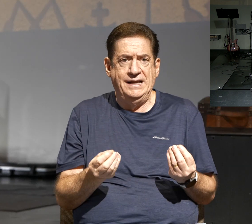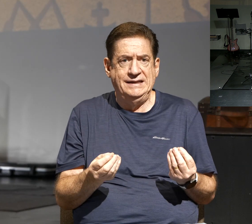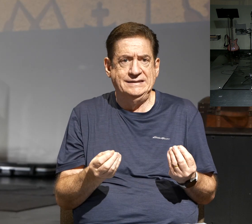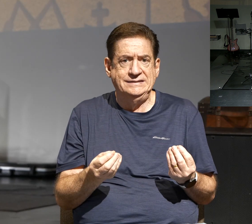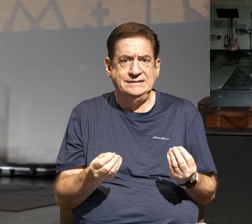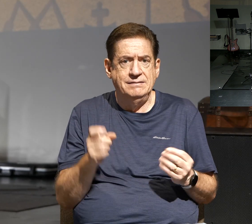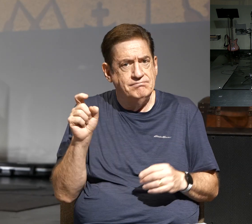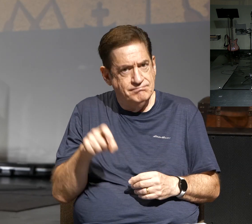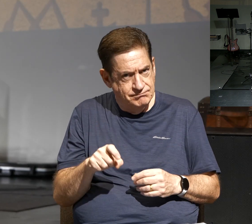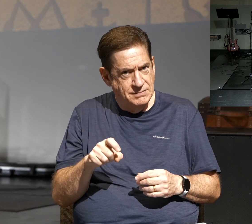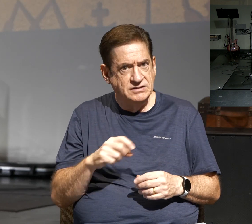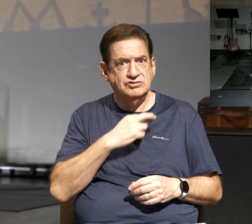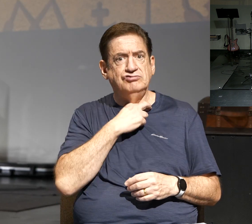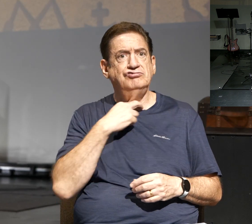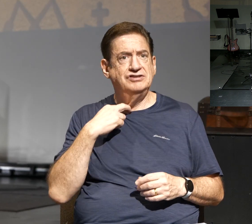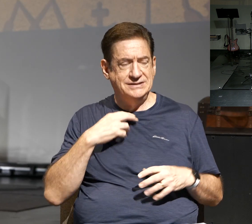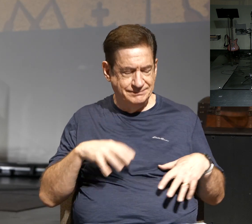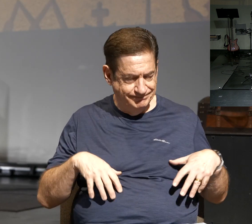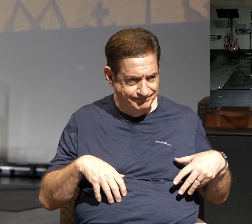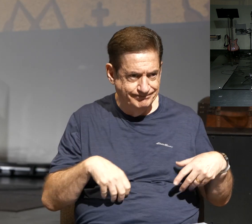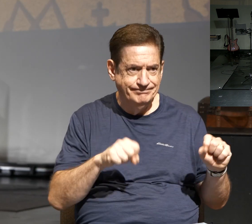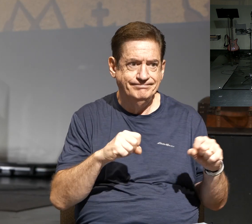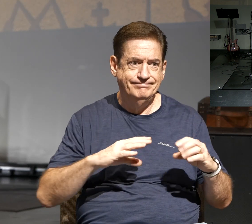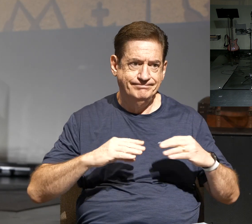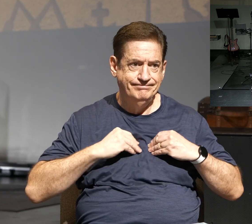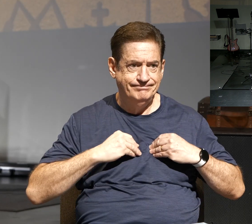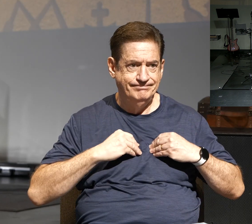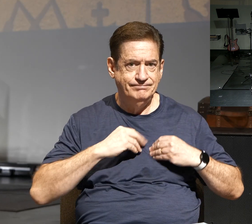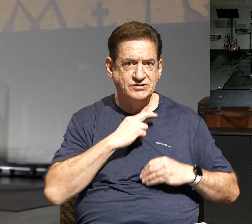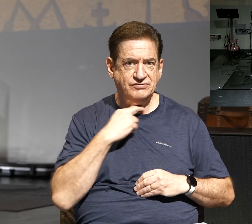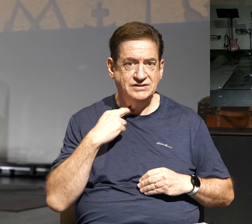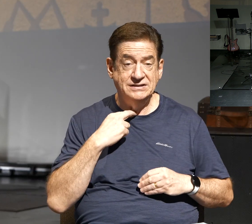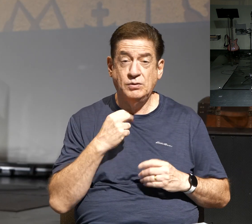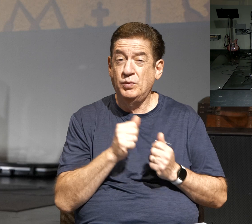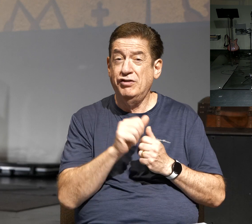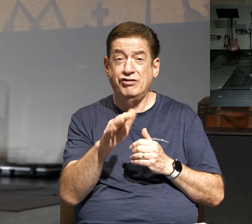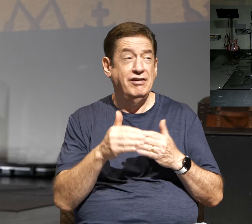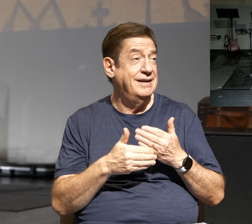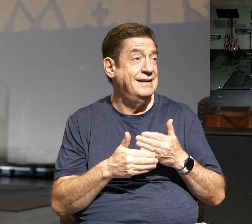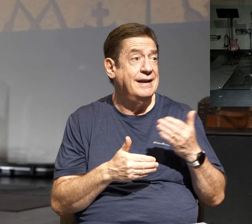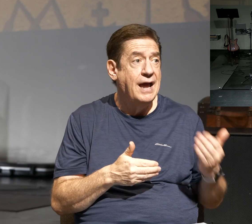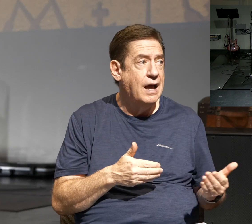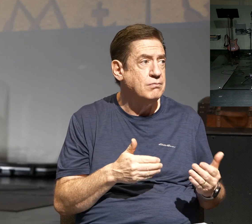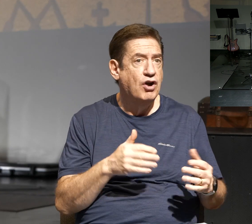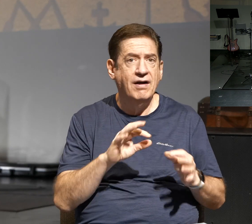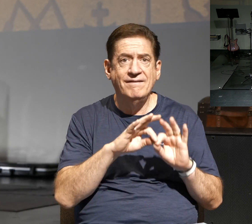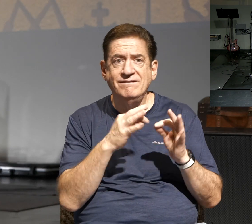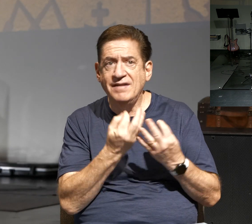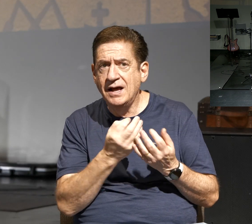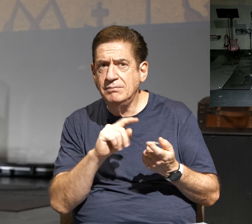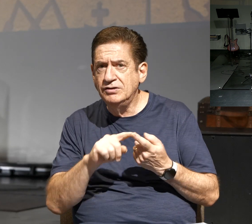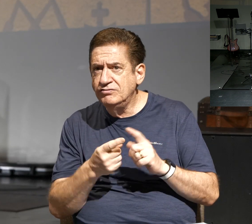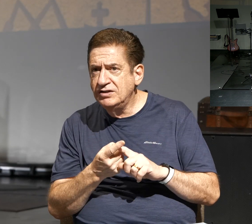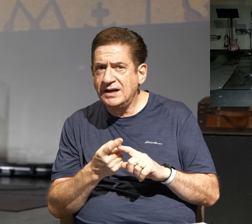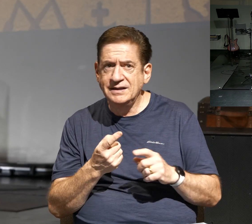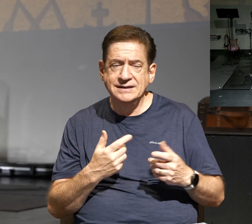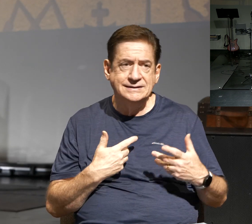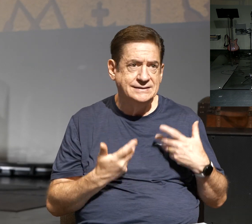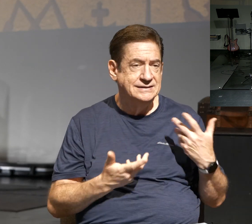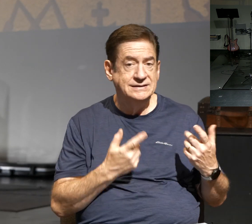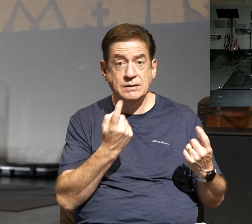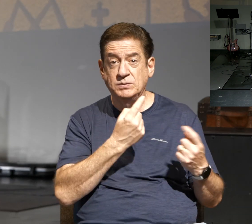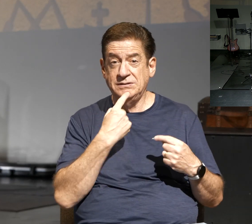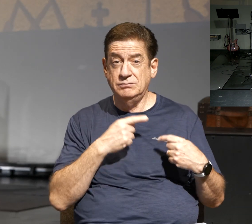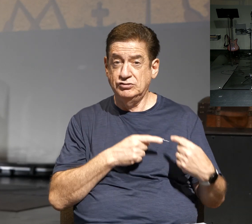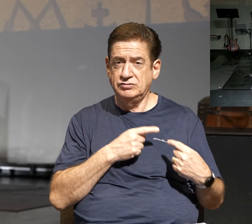to take some risks, whether it be with your neighbors or your family and friends. When someone says, hey, I'm struggling